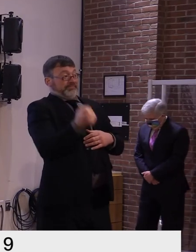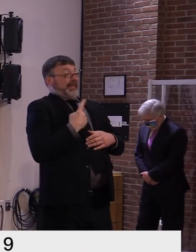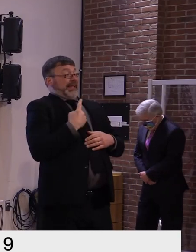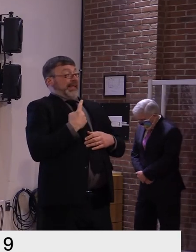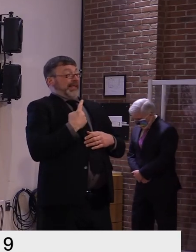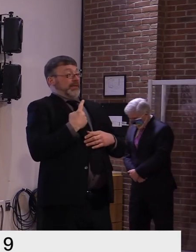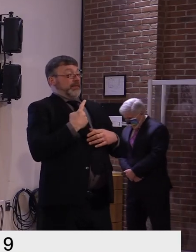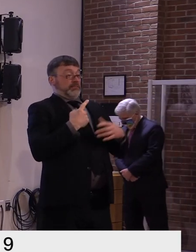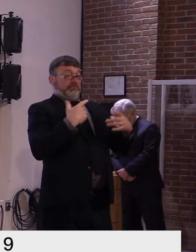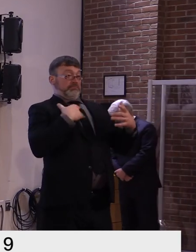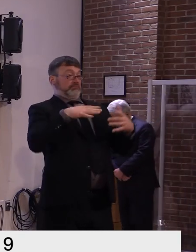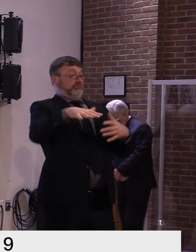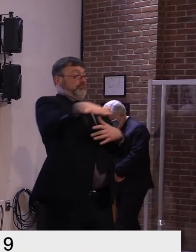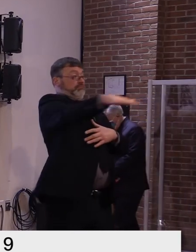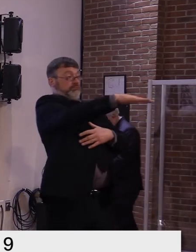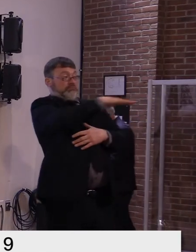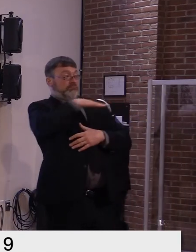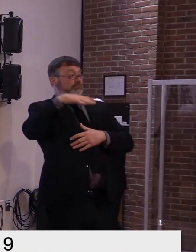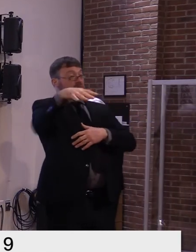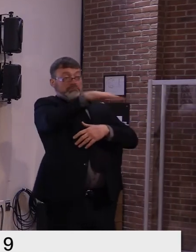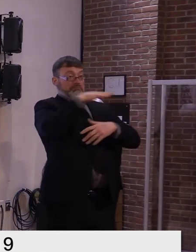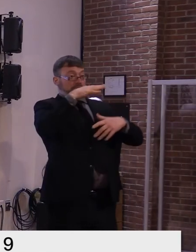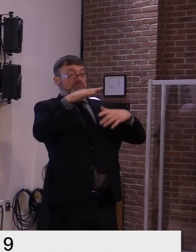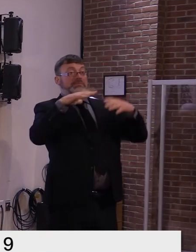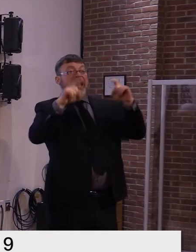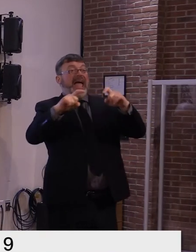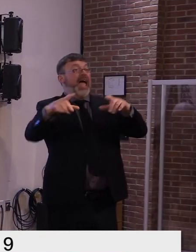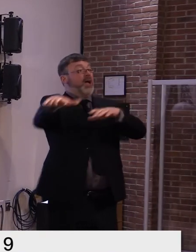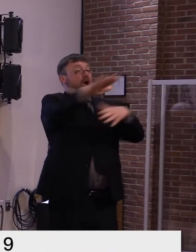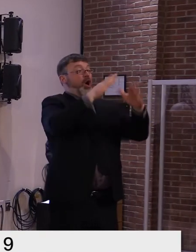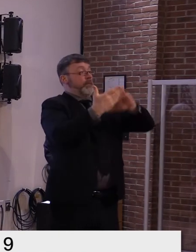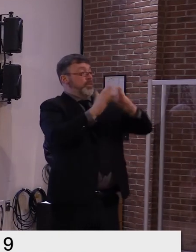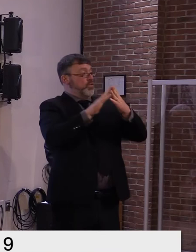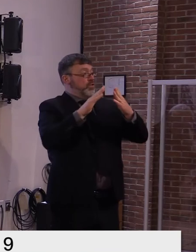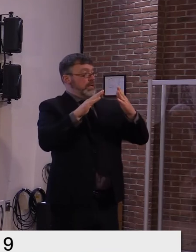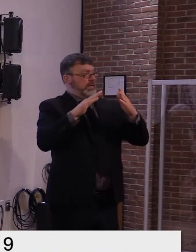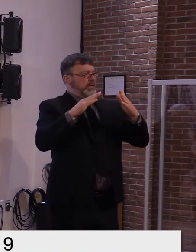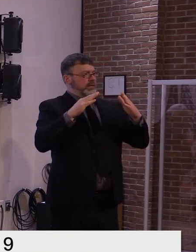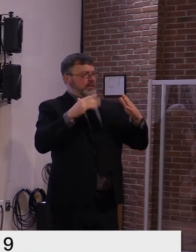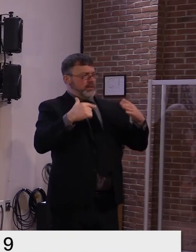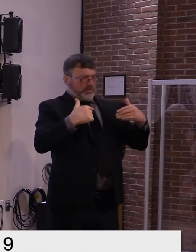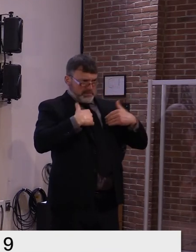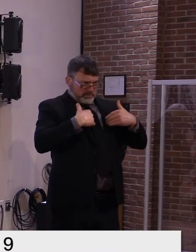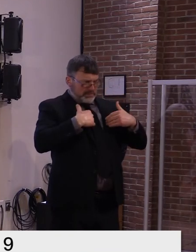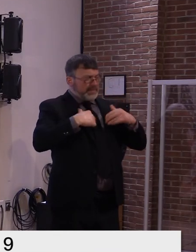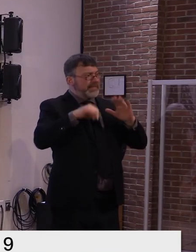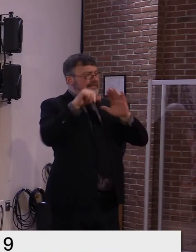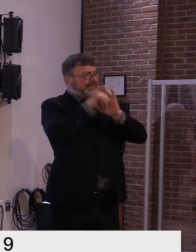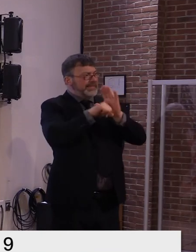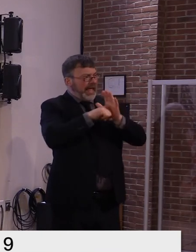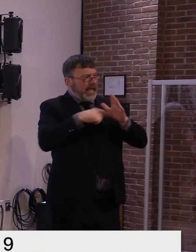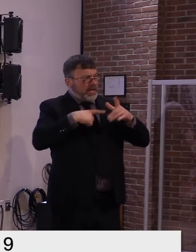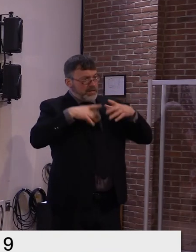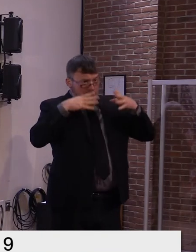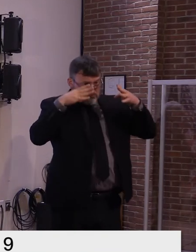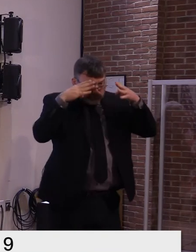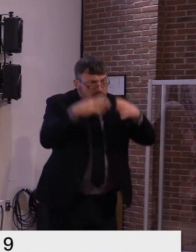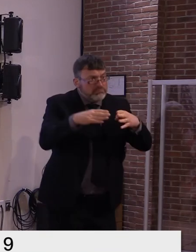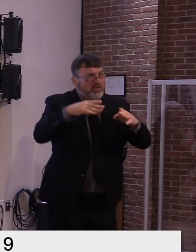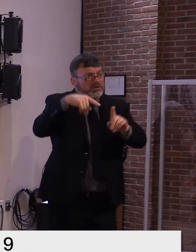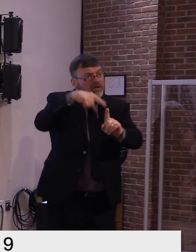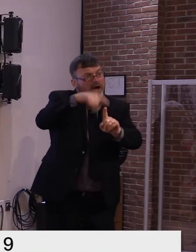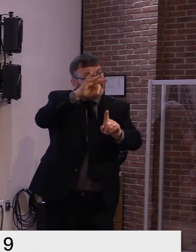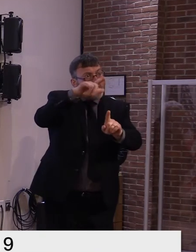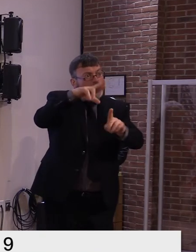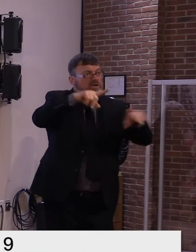not doing the kind of testing we're doing for COVID with large-scale testing operations for that purpose. So